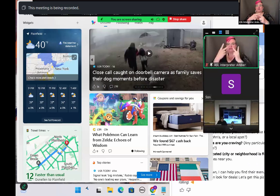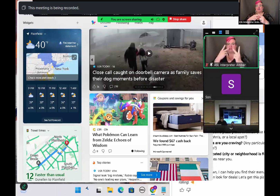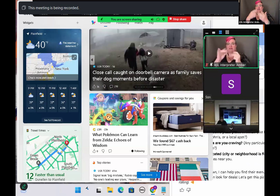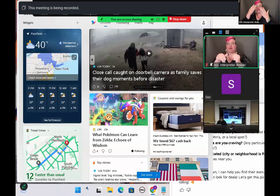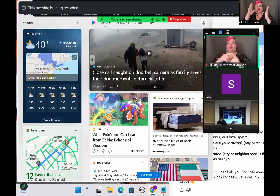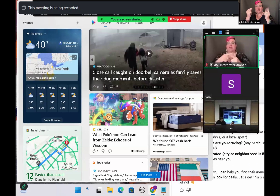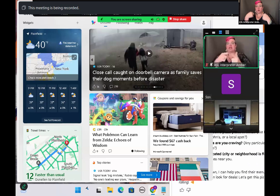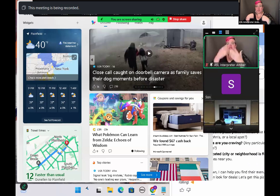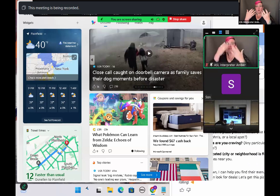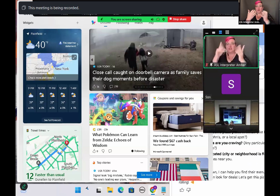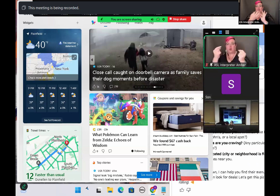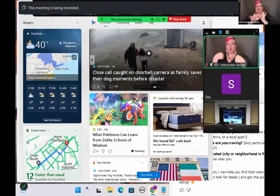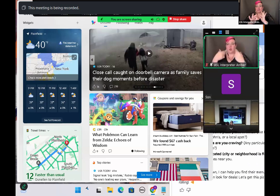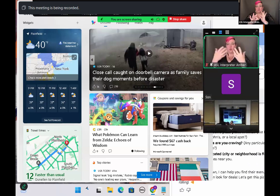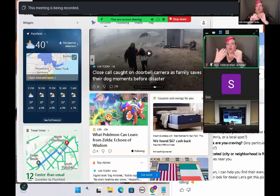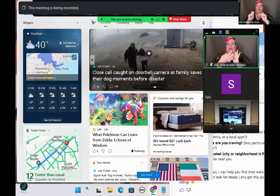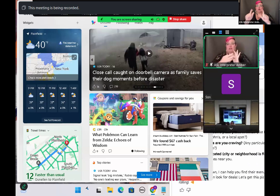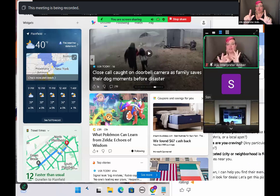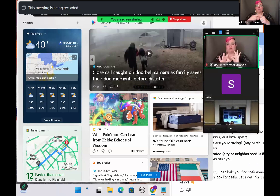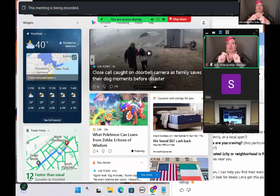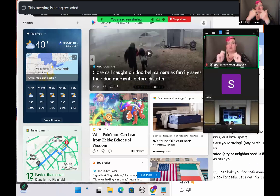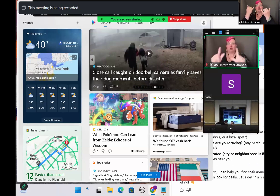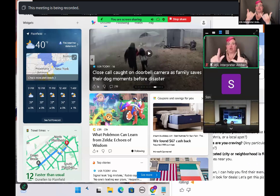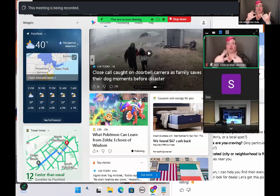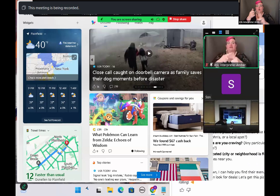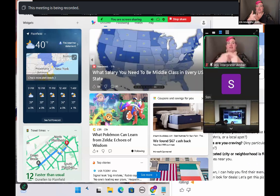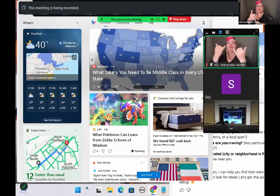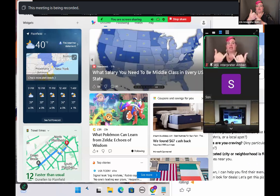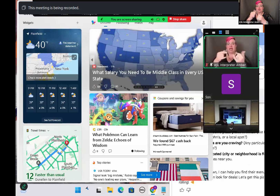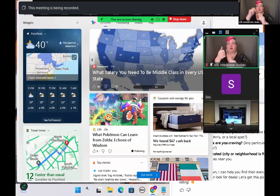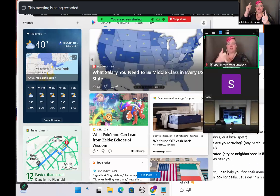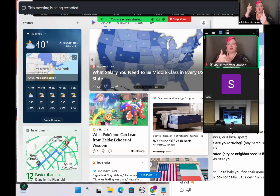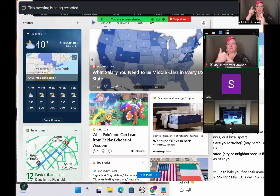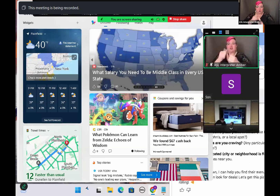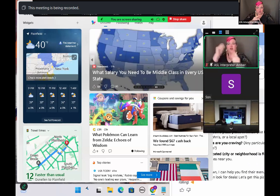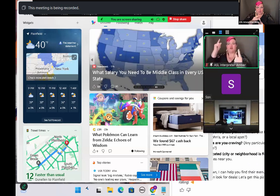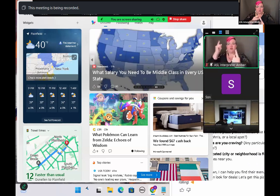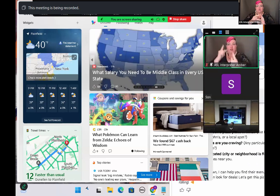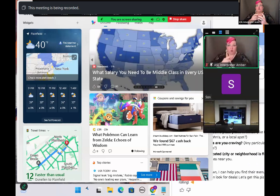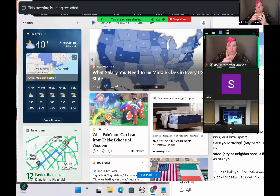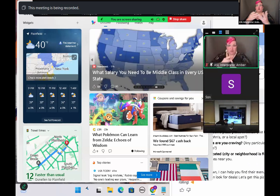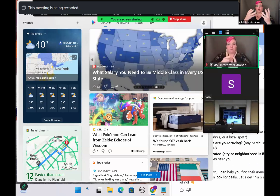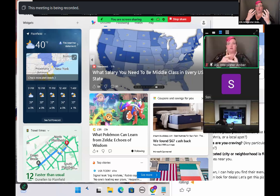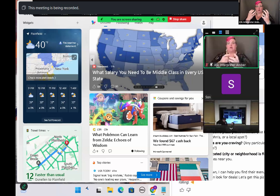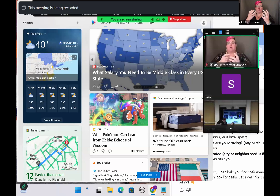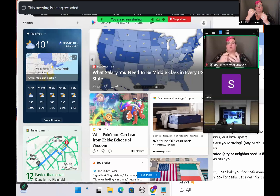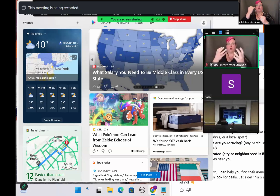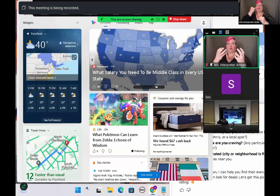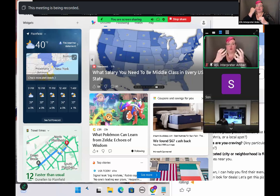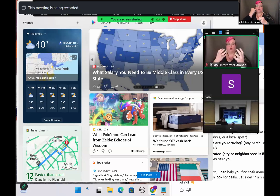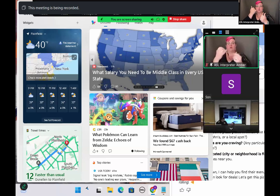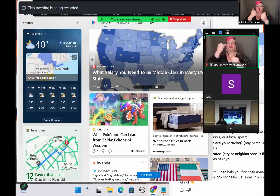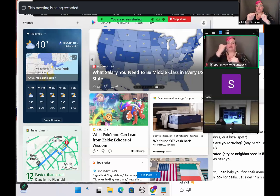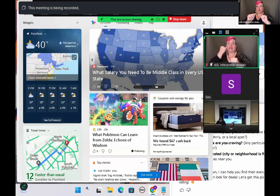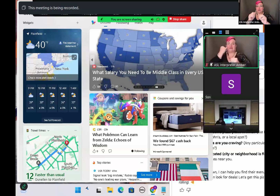know what I want. I just simply put it out there, and it now is trying to narrow down itself, because if it were just to